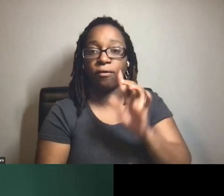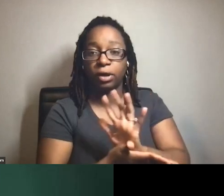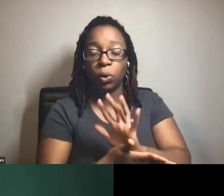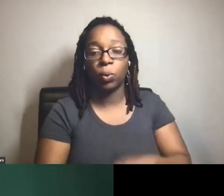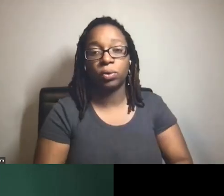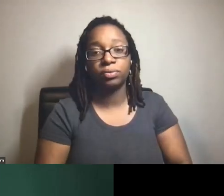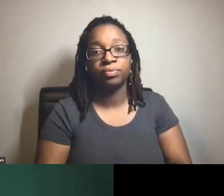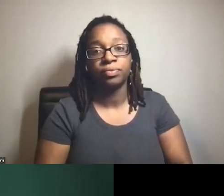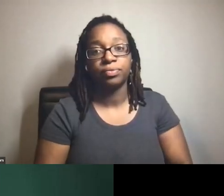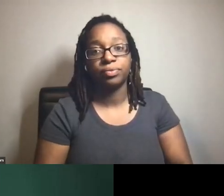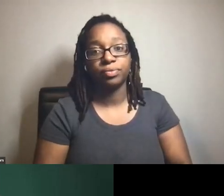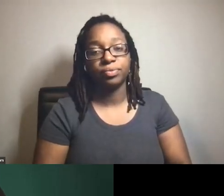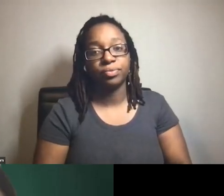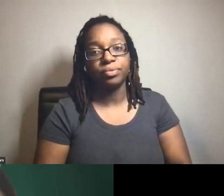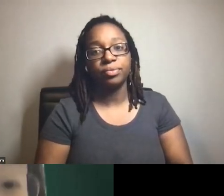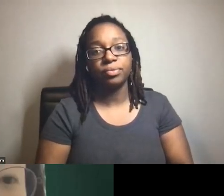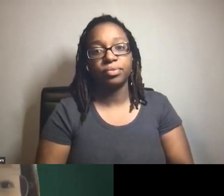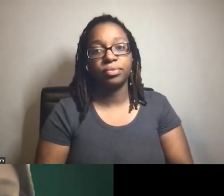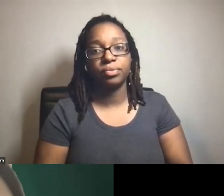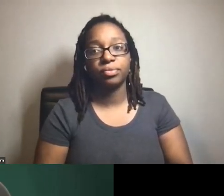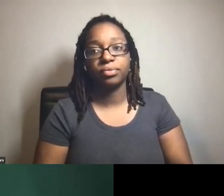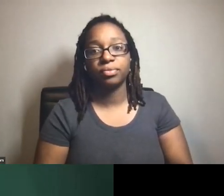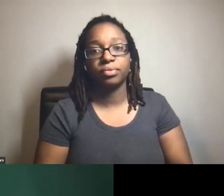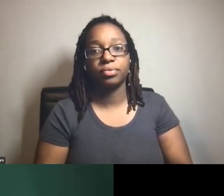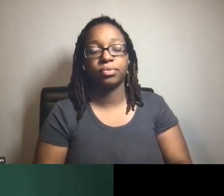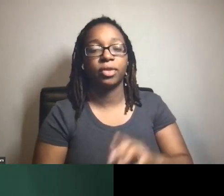quickly go to my overview page.